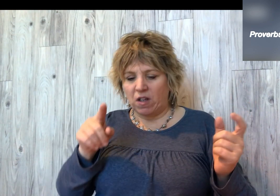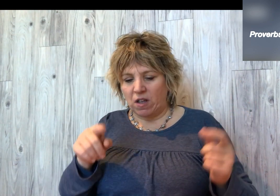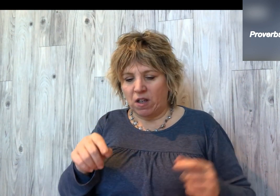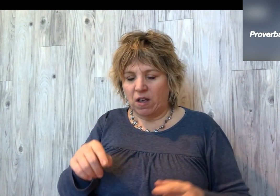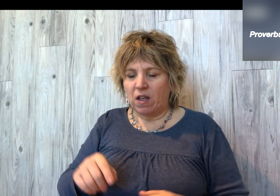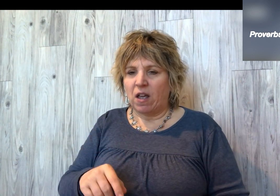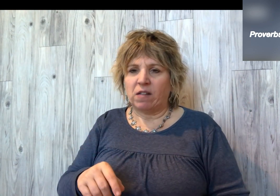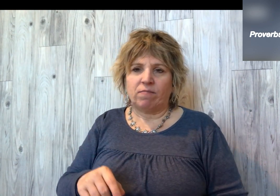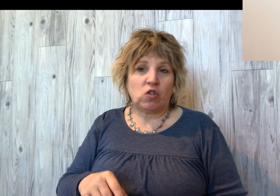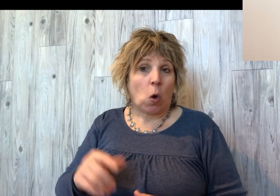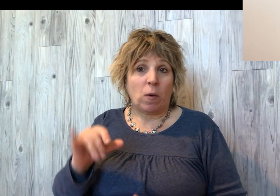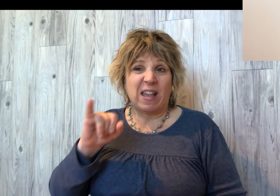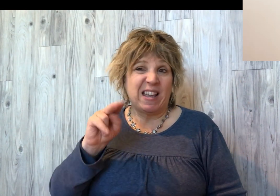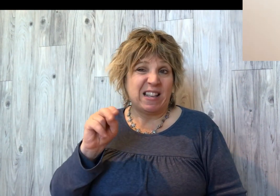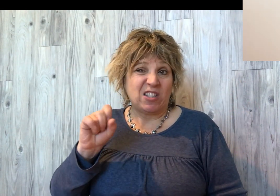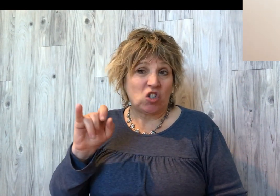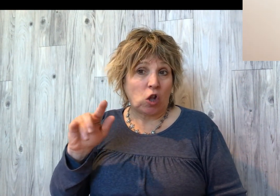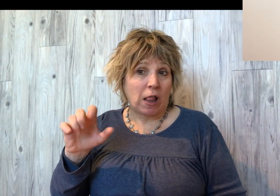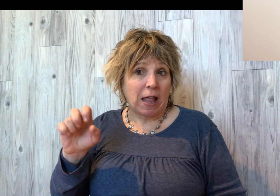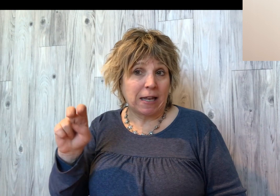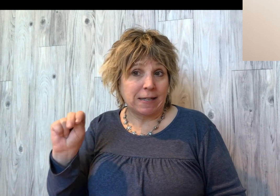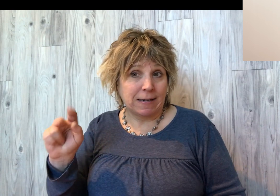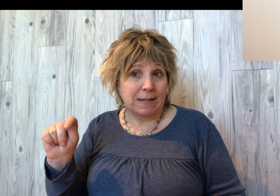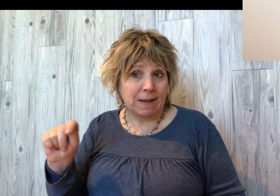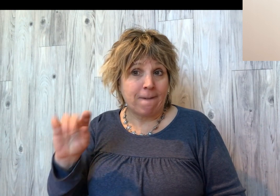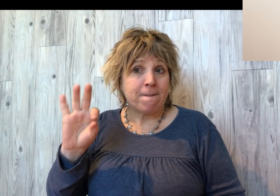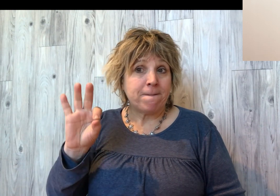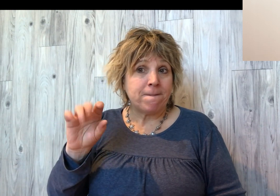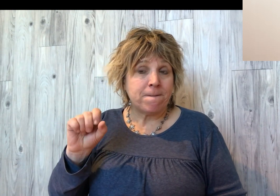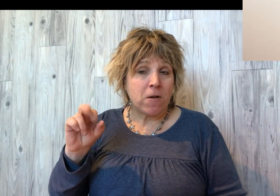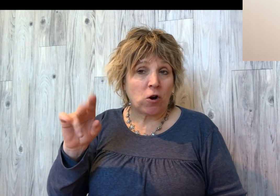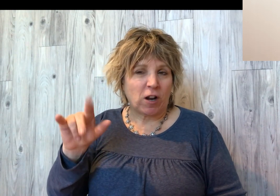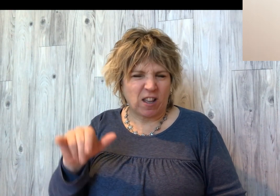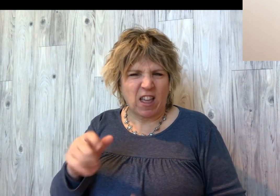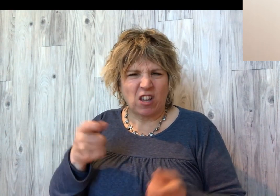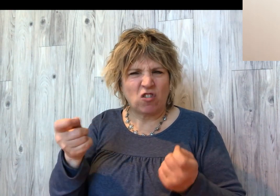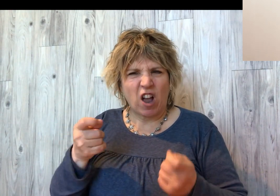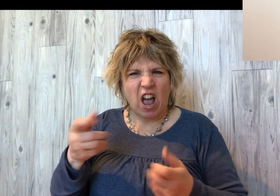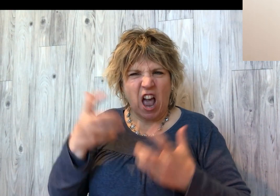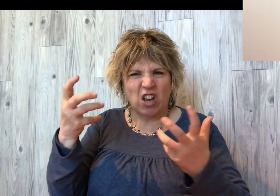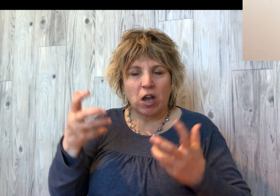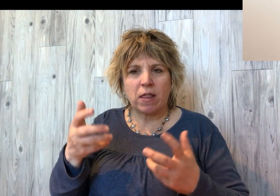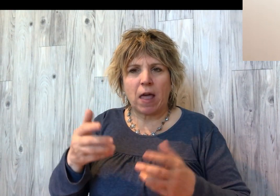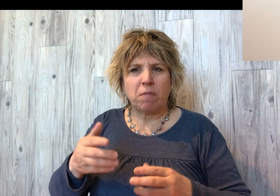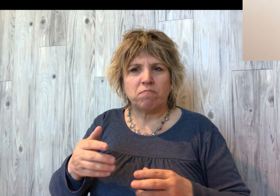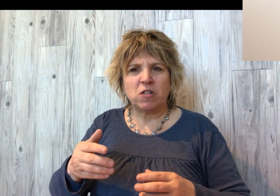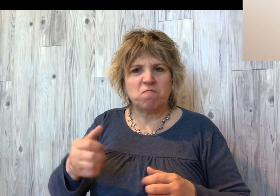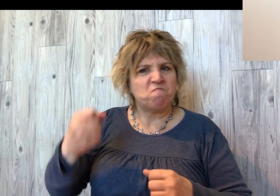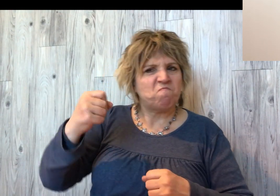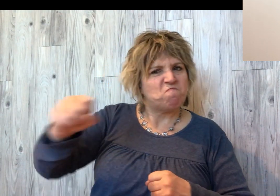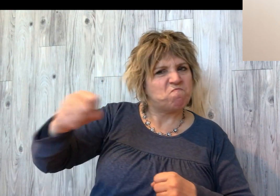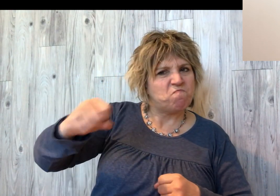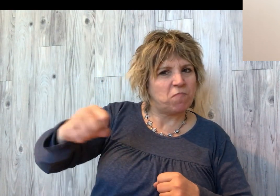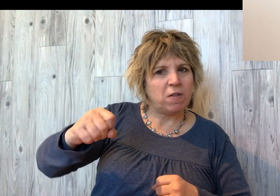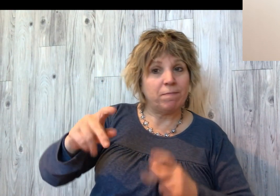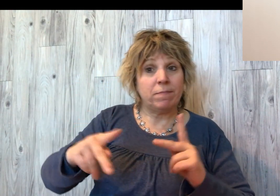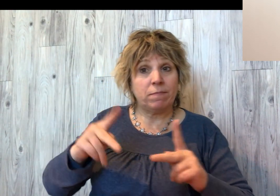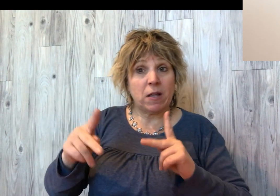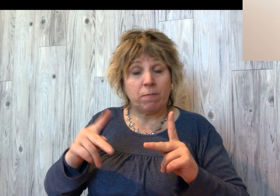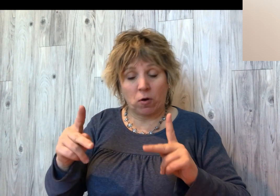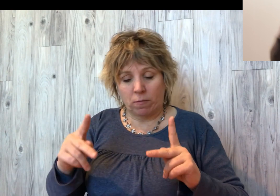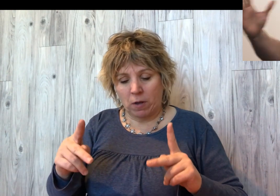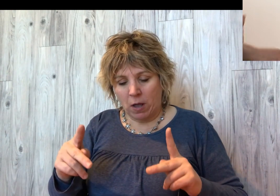"insolent fury." See, they control their world through their anger and their hysteria. They keep others away by being